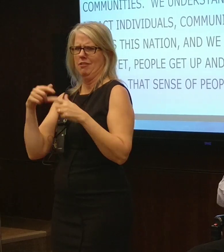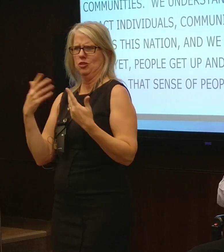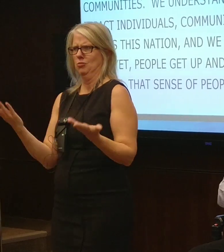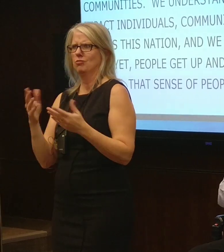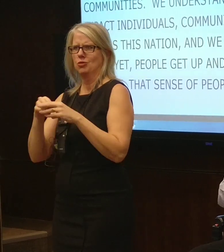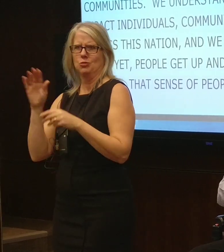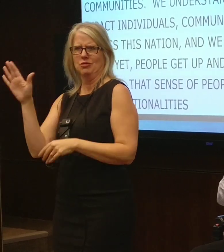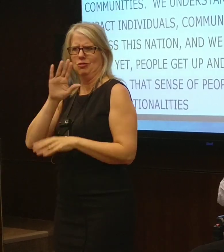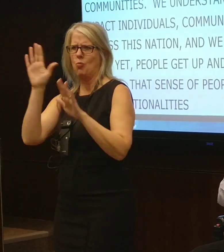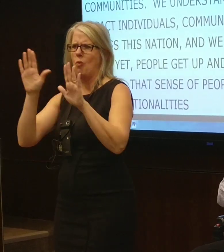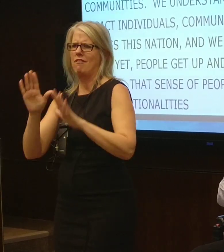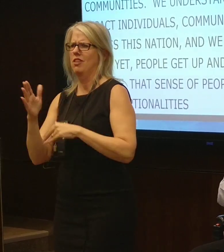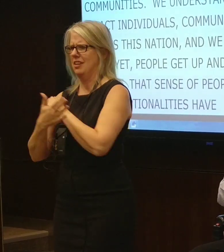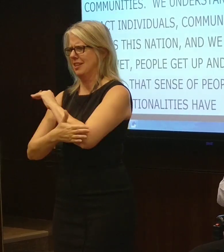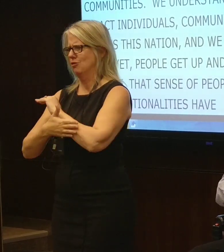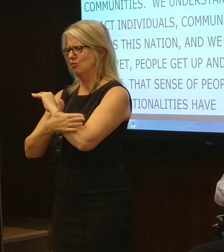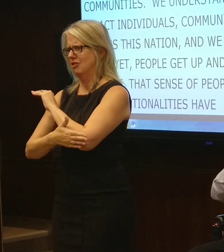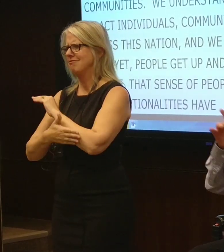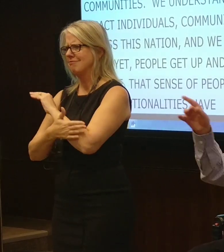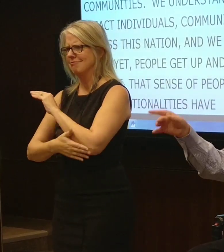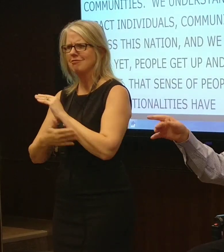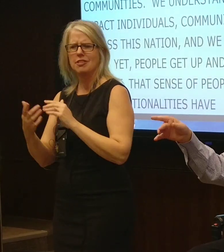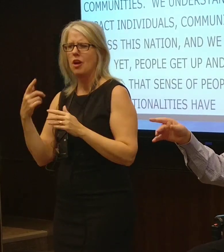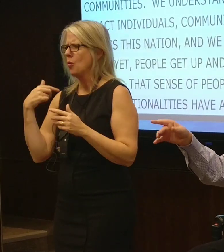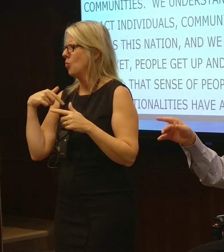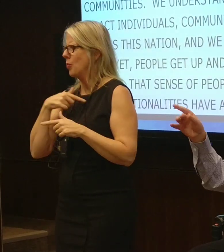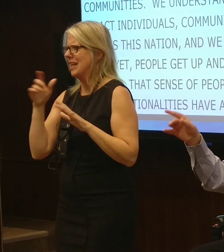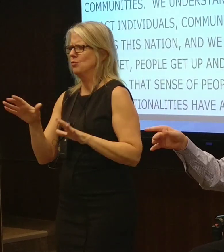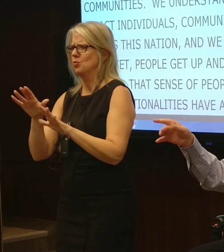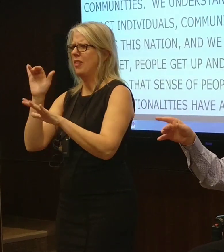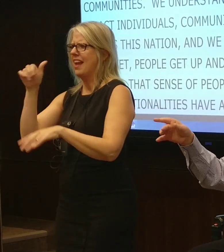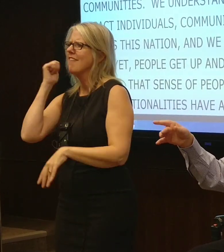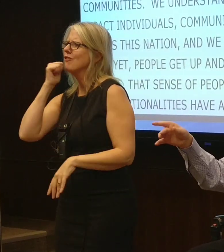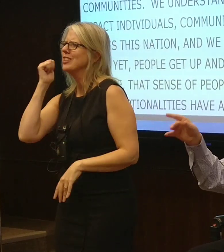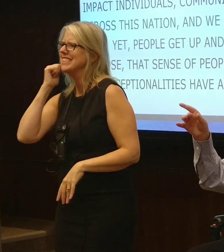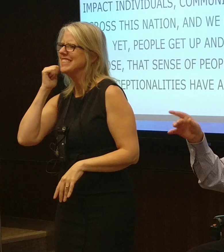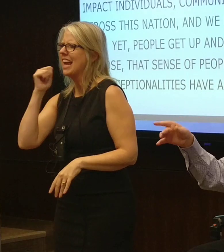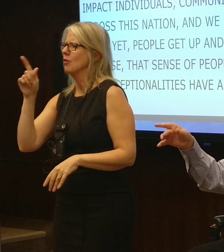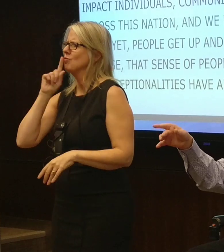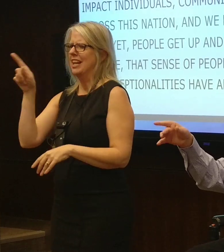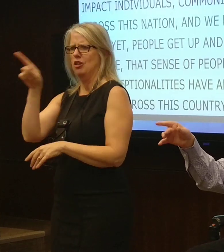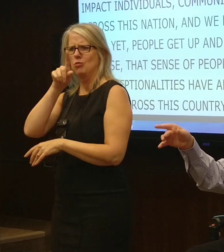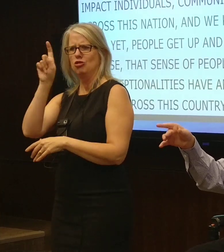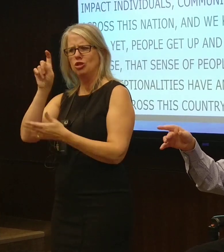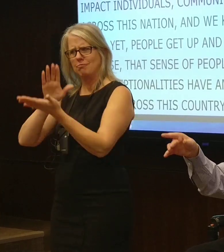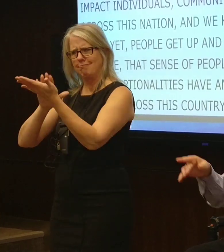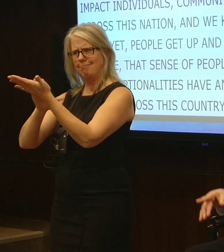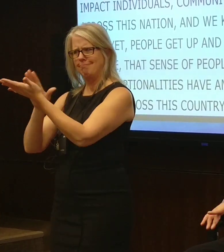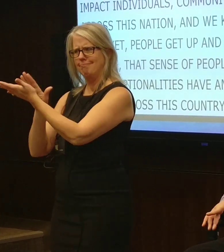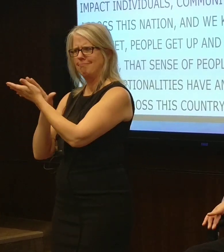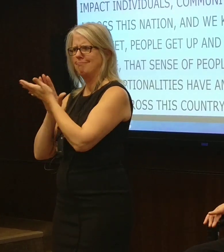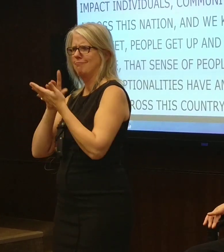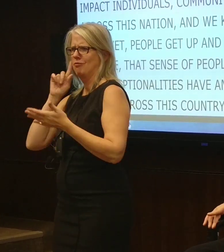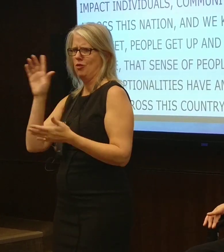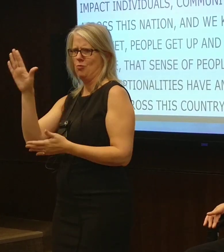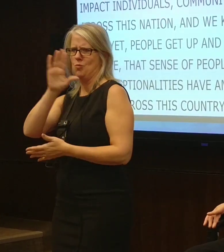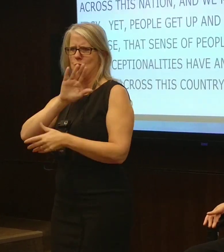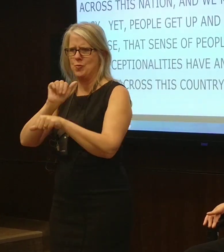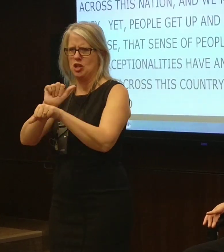country. And in fact, we do that each day. And now you should be applauded and commended for that work.